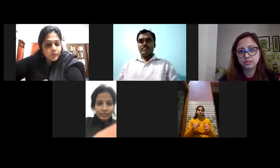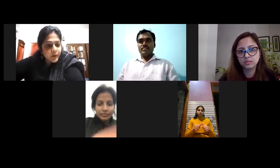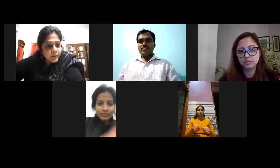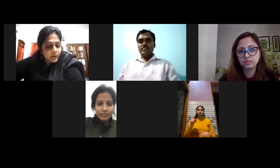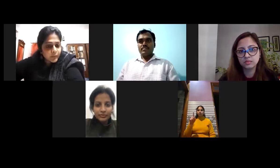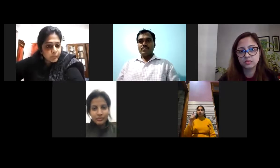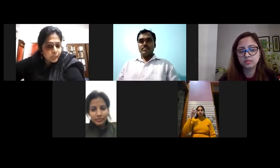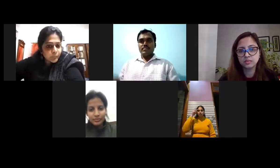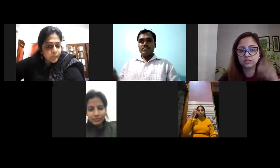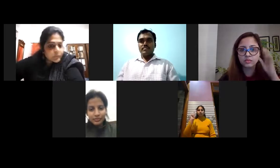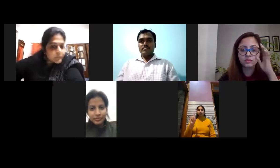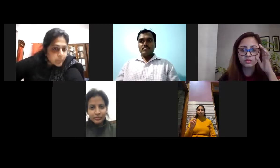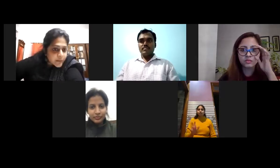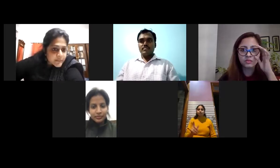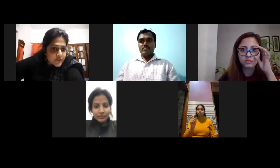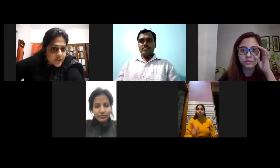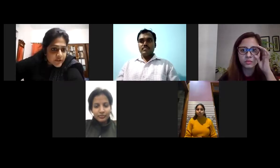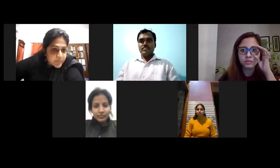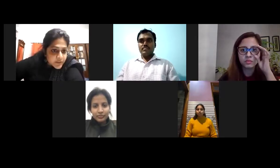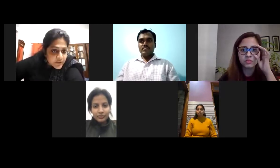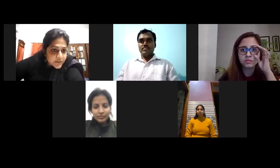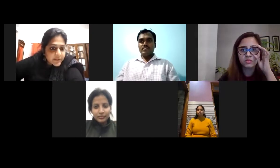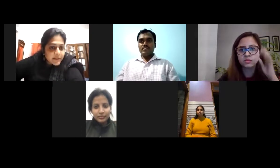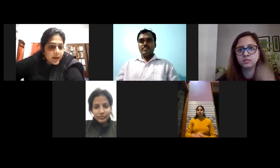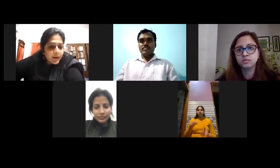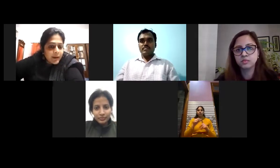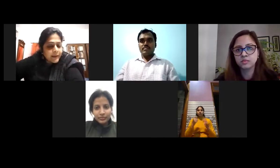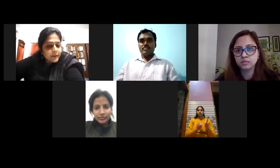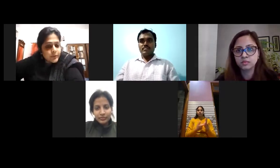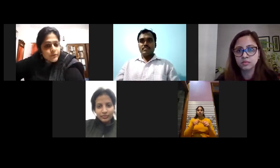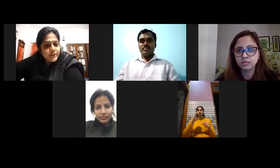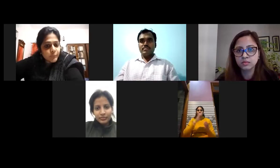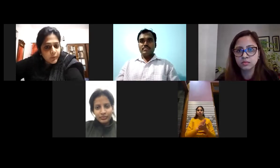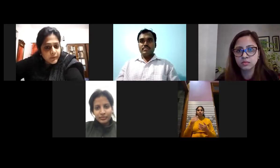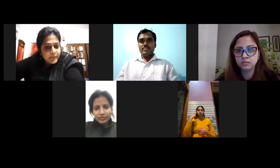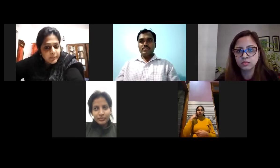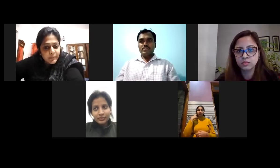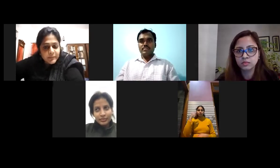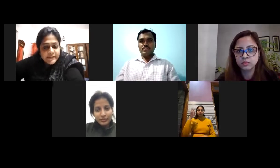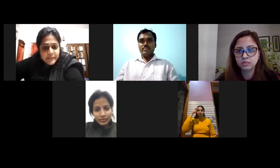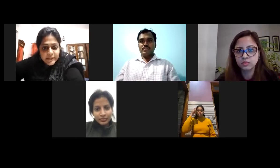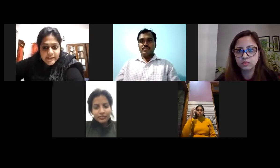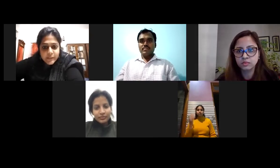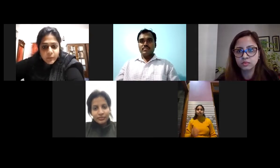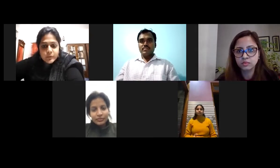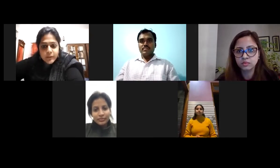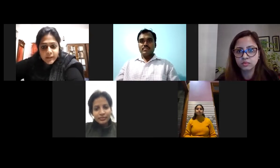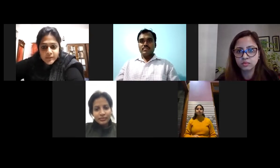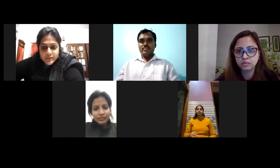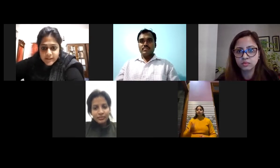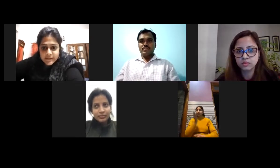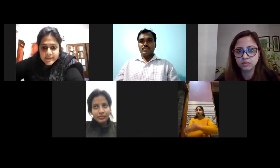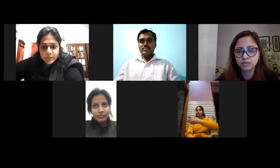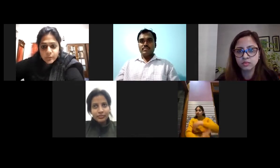one of our participants, which is Prachi. Adding to Aishwarya's point that people with disabilities belong to